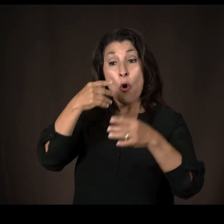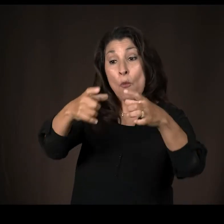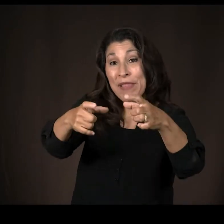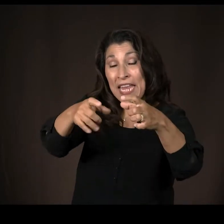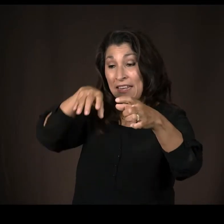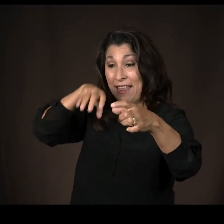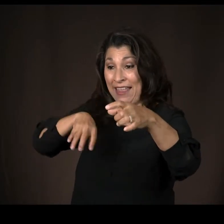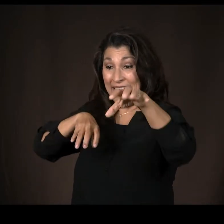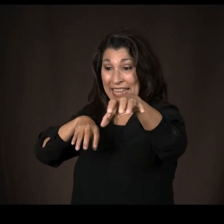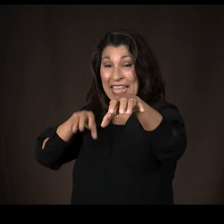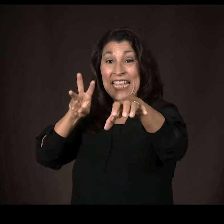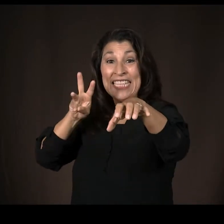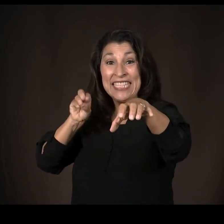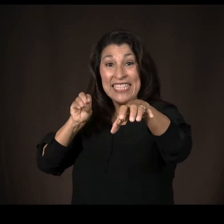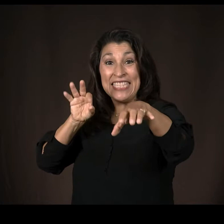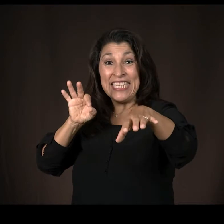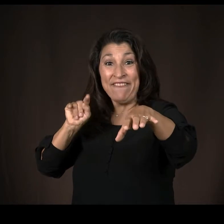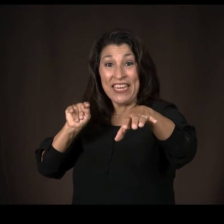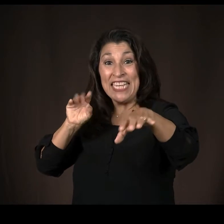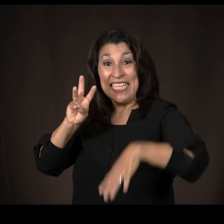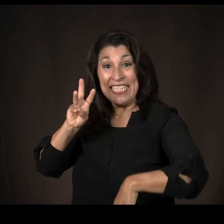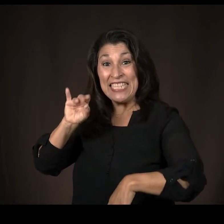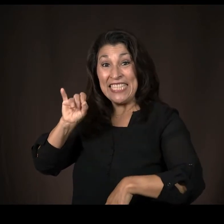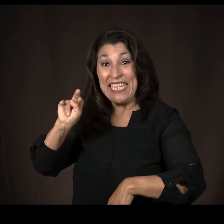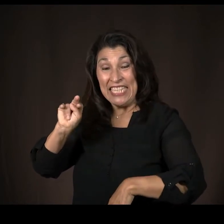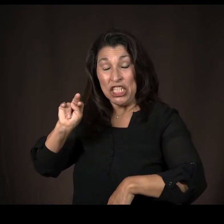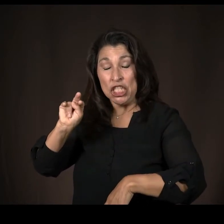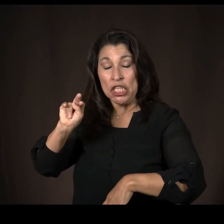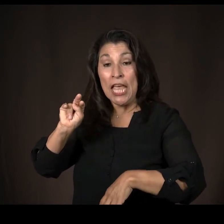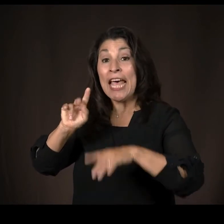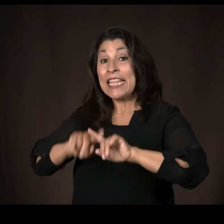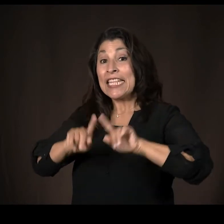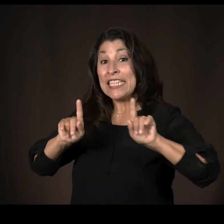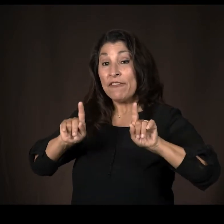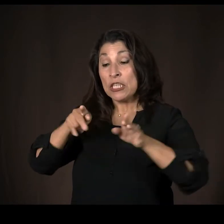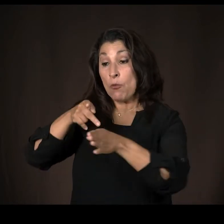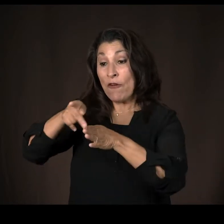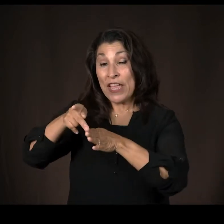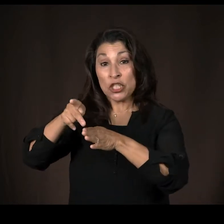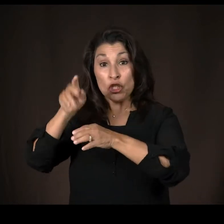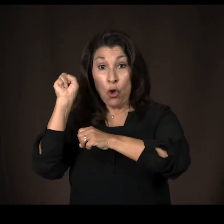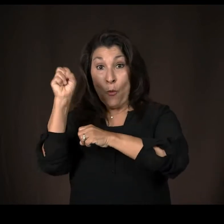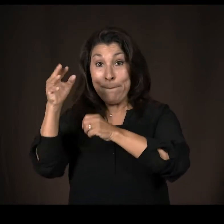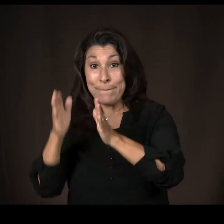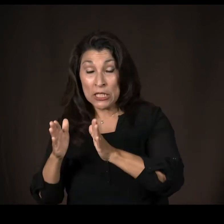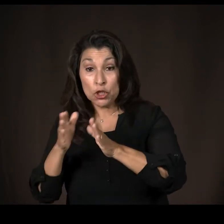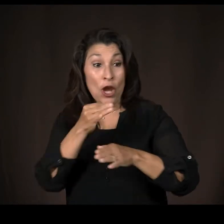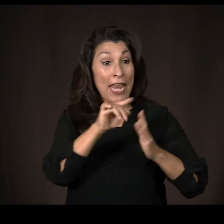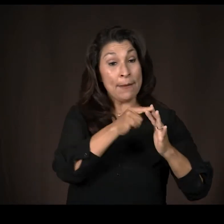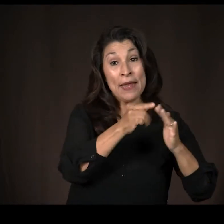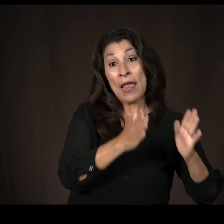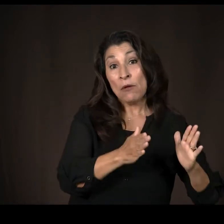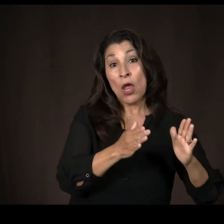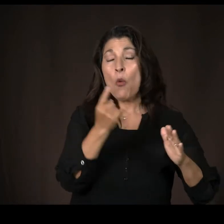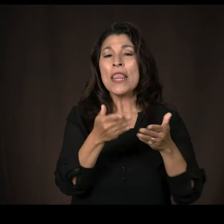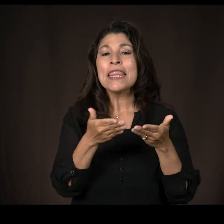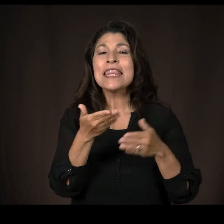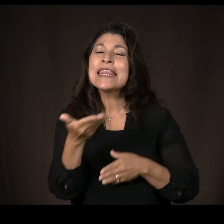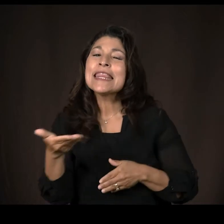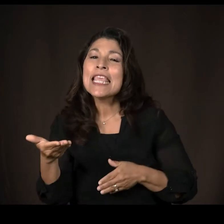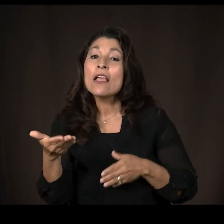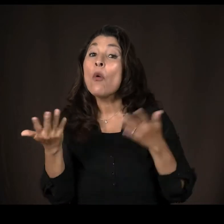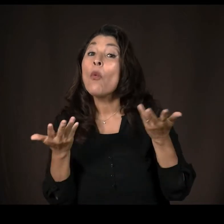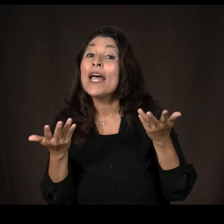plate, 60 feet, 6 inches. The difference between a pro pitcher and an amateur is one thing: